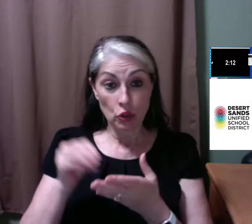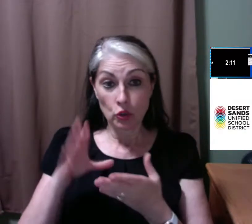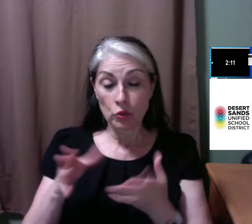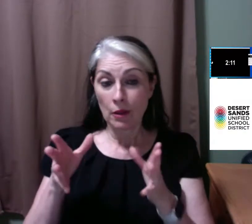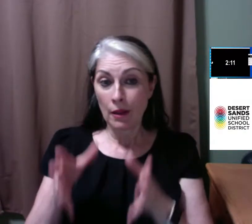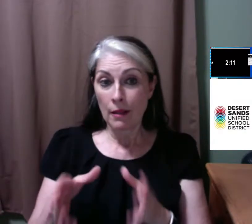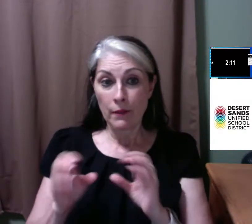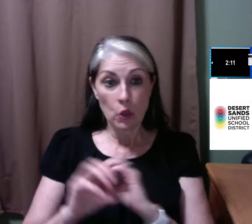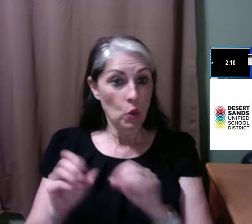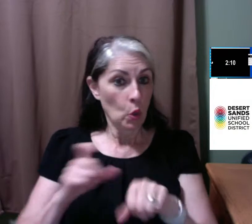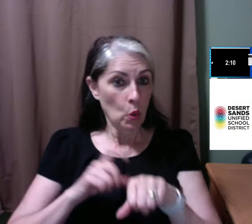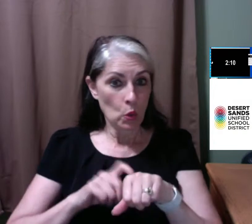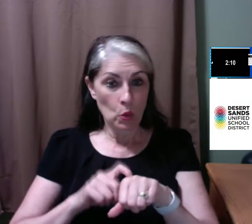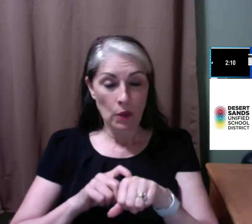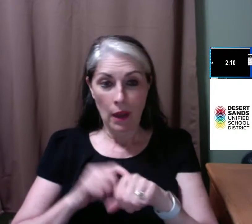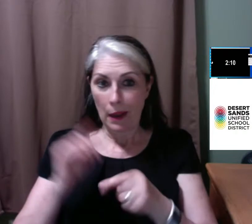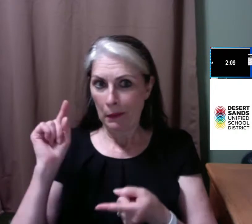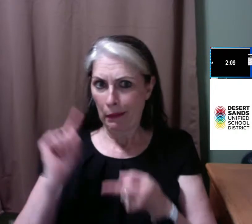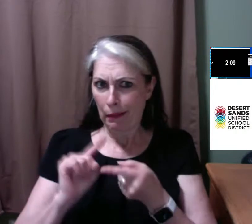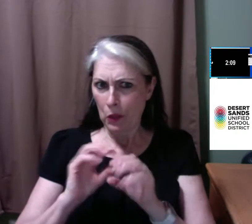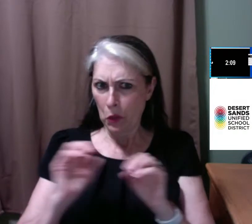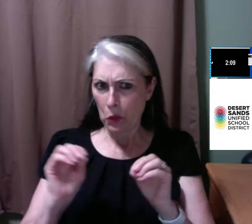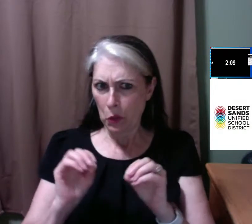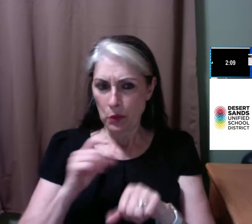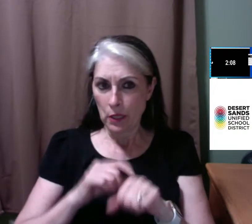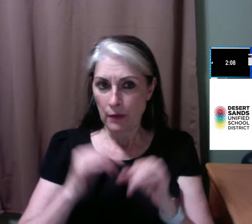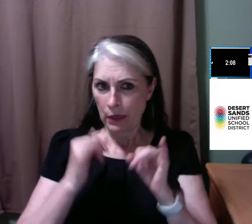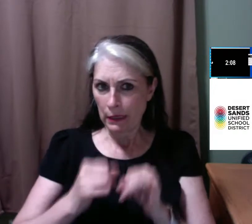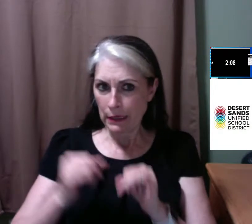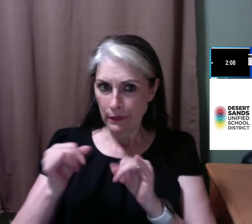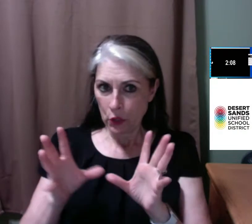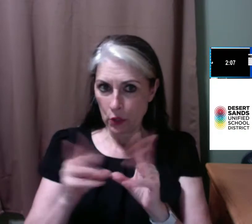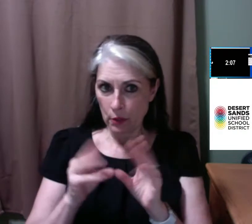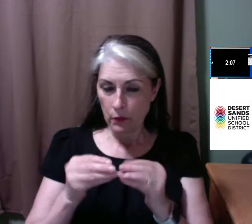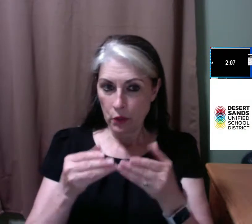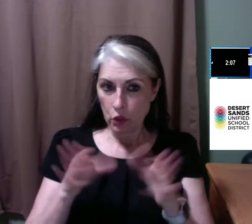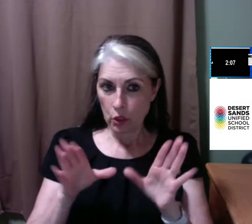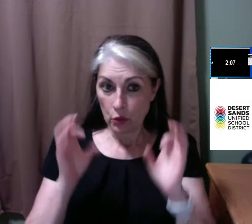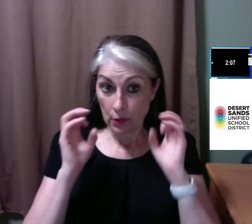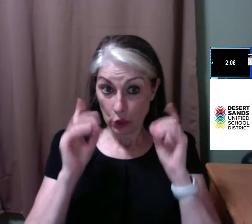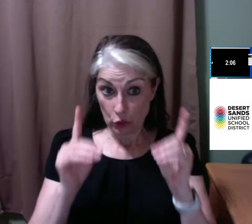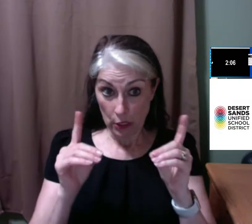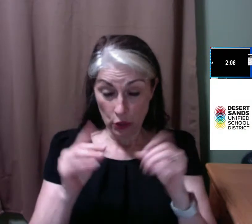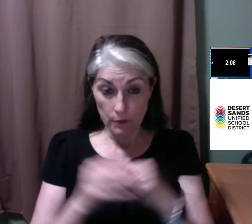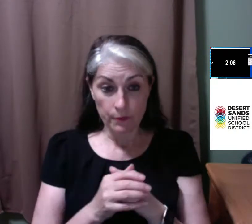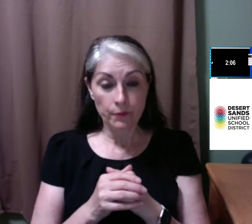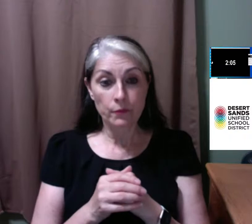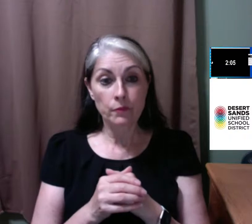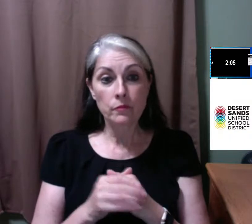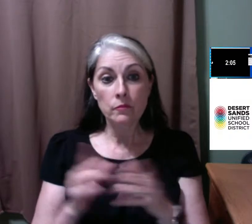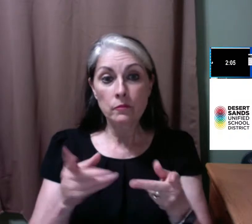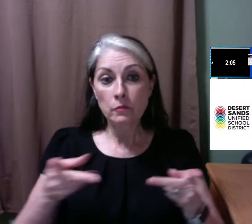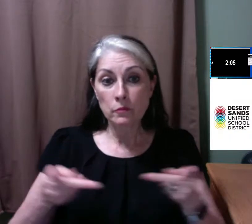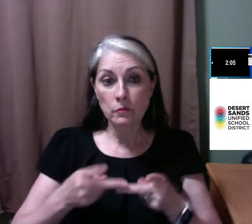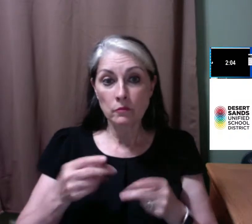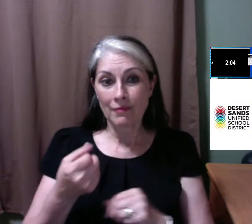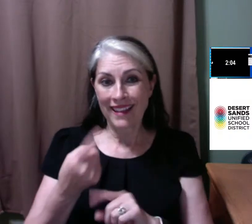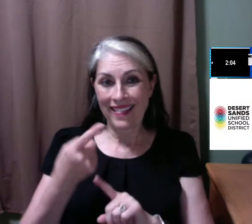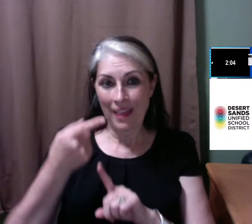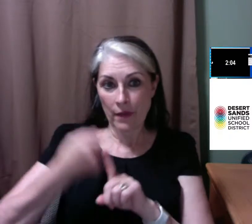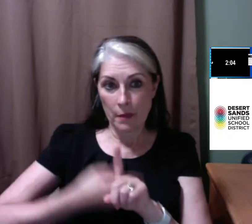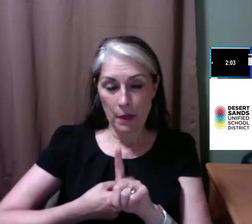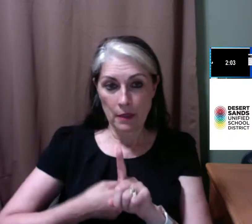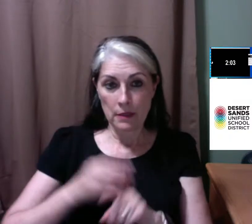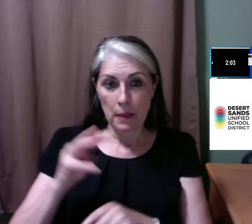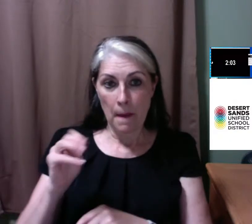leaving little to no time for individual sessions for general education. Their position is 11 months.